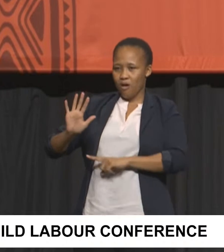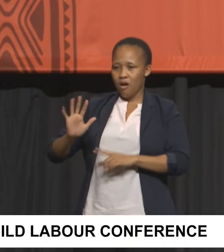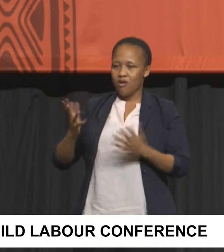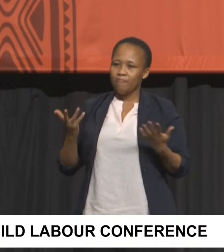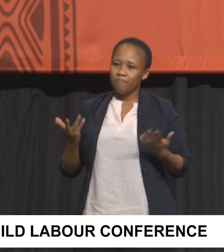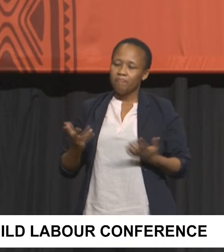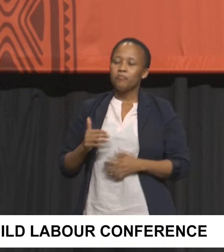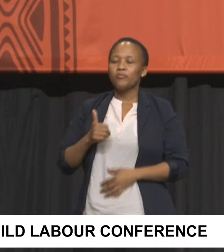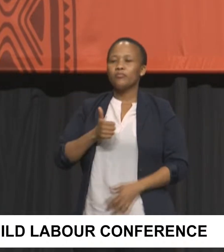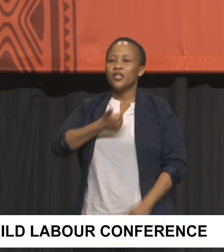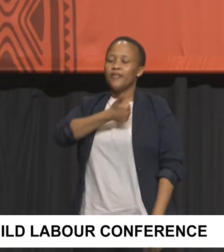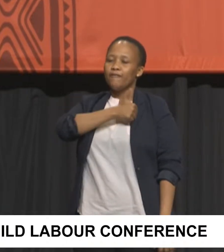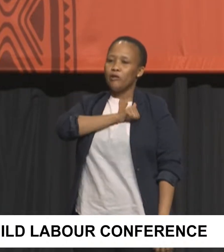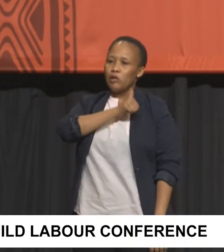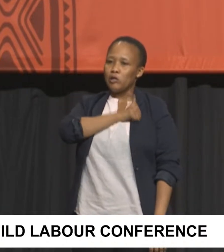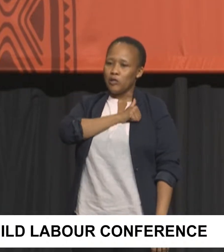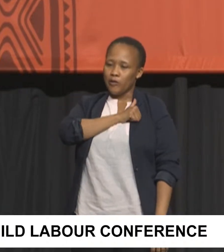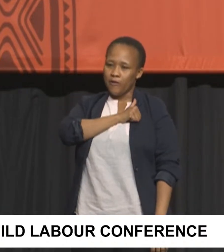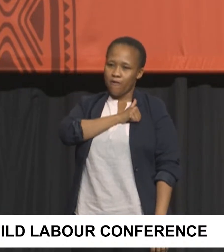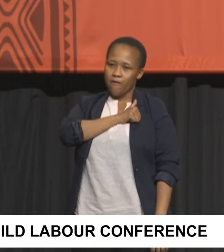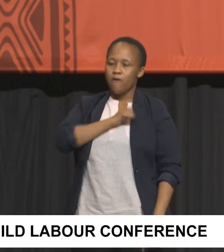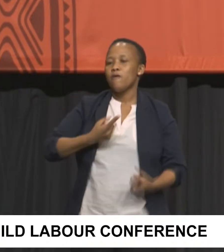do have the dubious